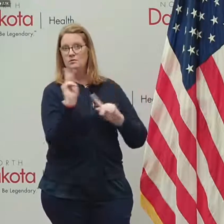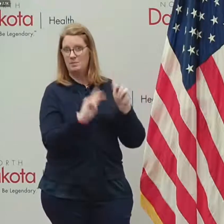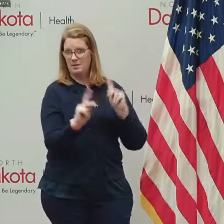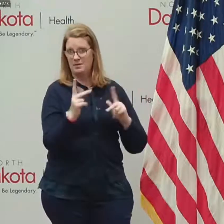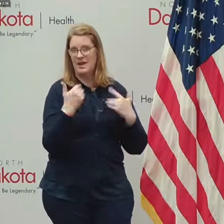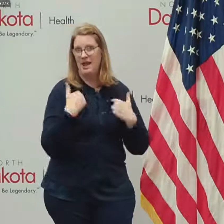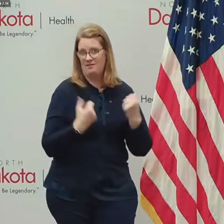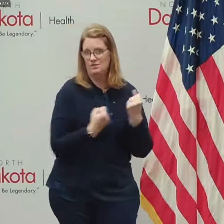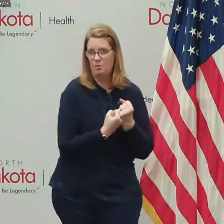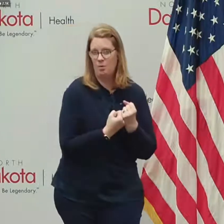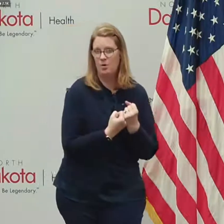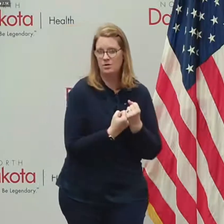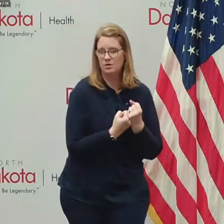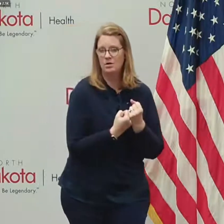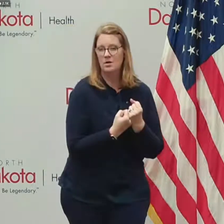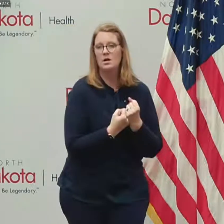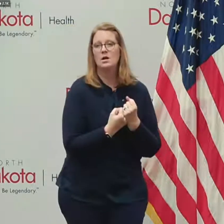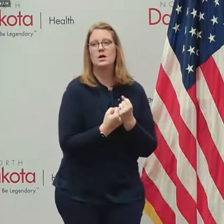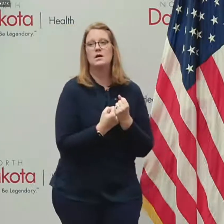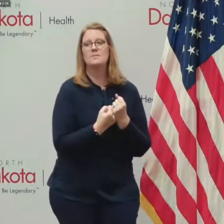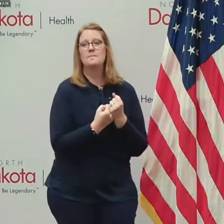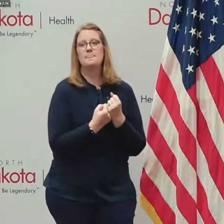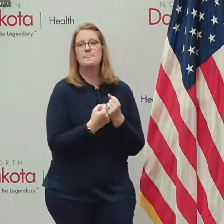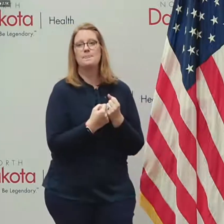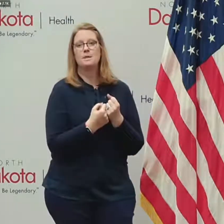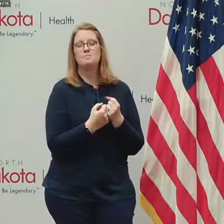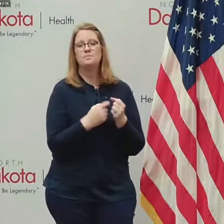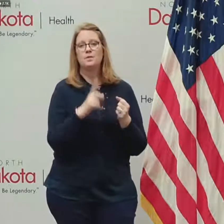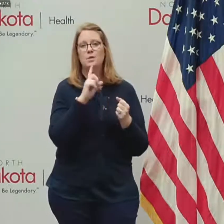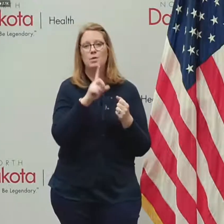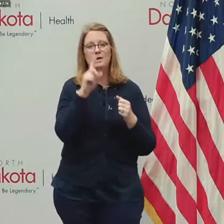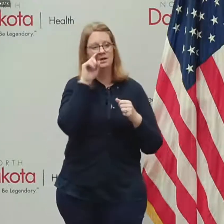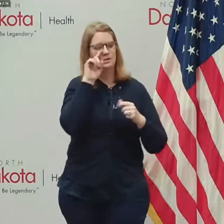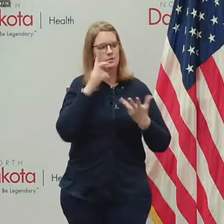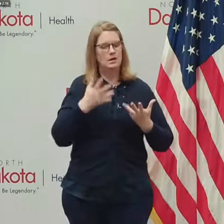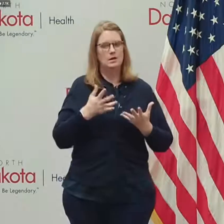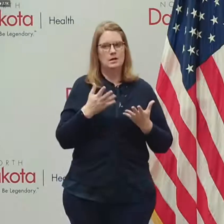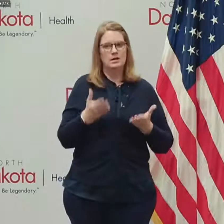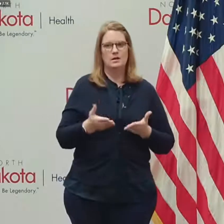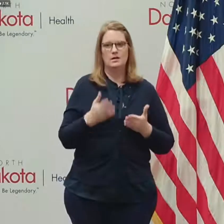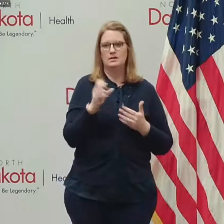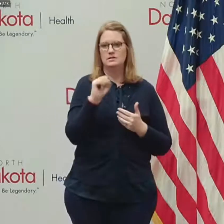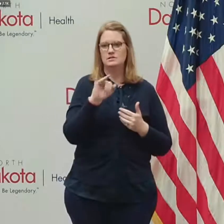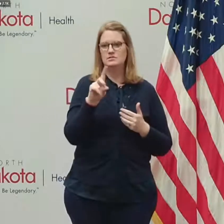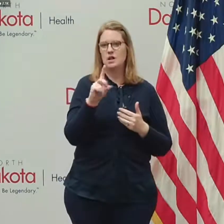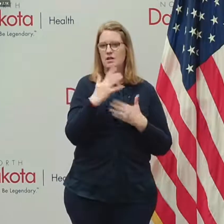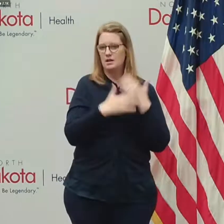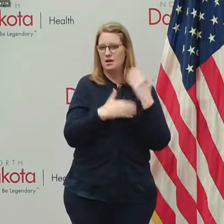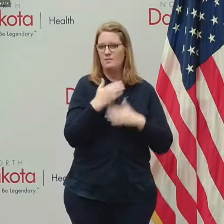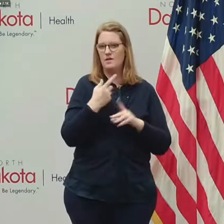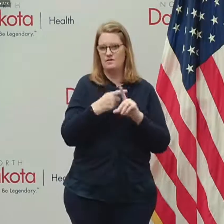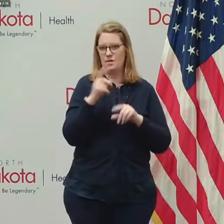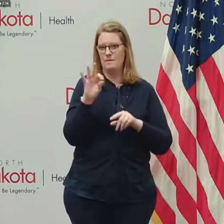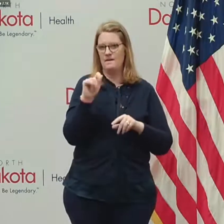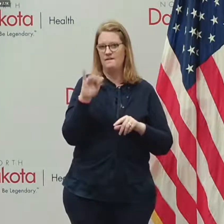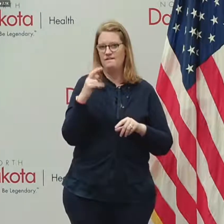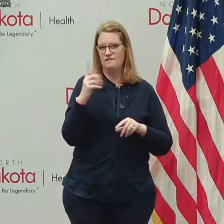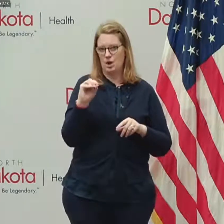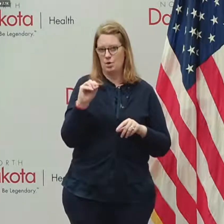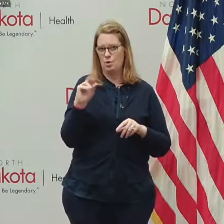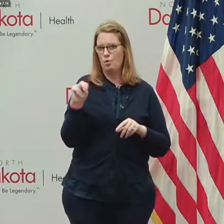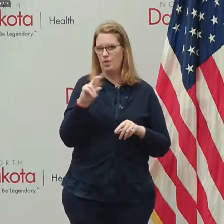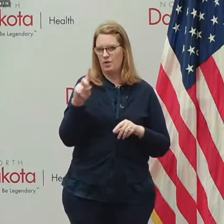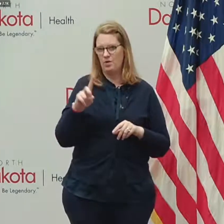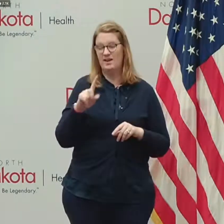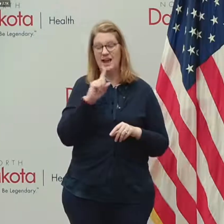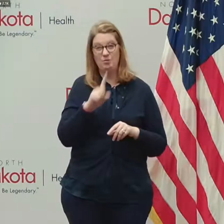support at organizations. We're going to focus on and feature and lift up a company called Solid Comfort based in Fargo, North Dakota, that has